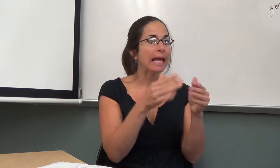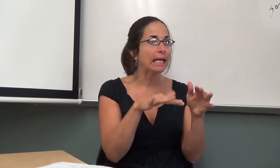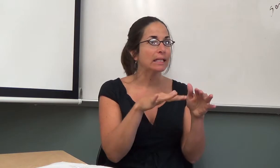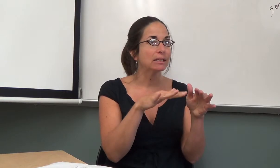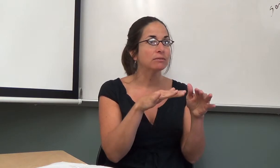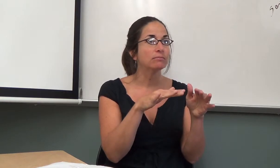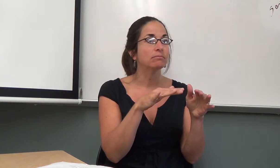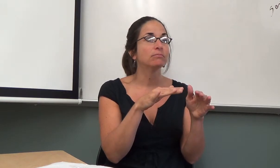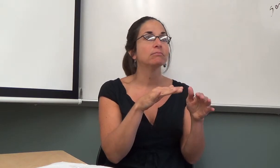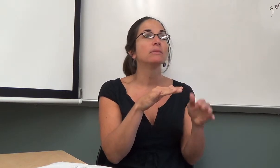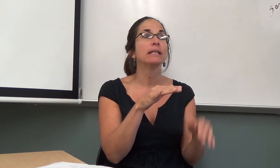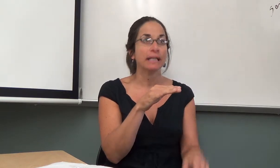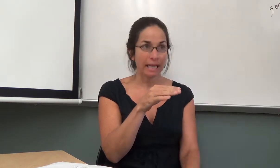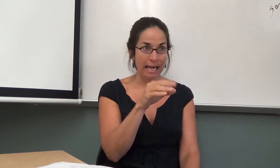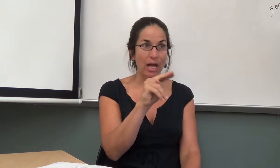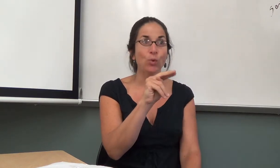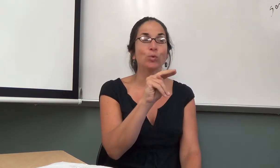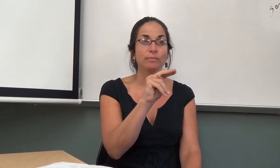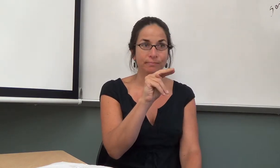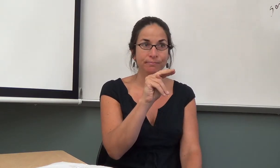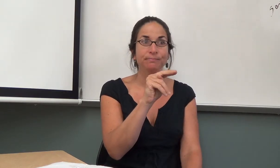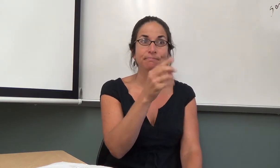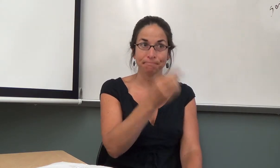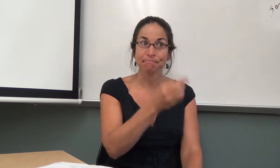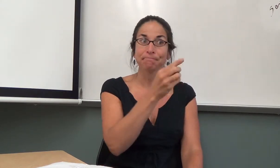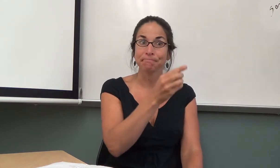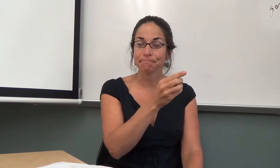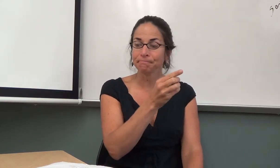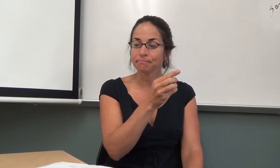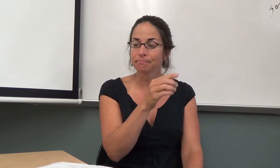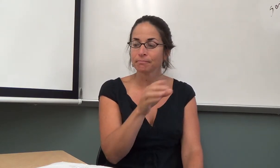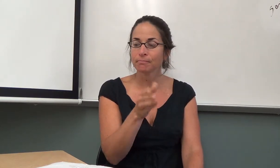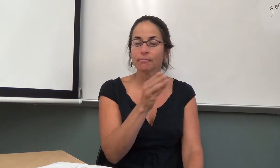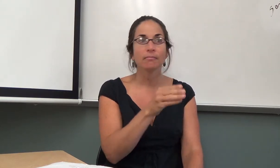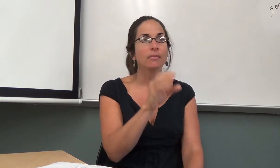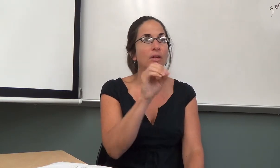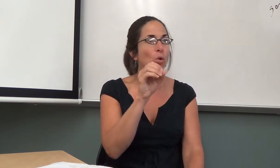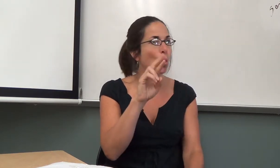Noun. Noun. Yes, nice job. Or. No.